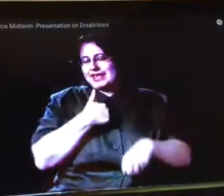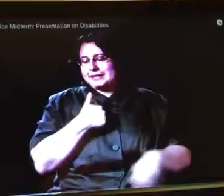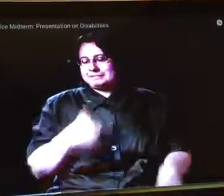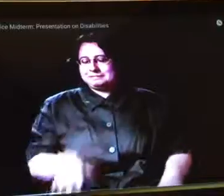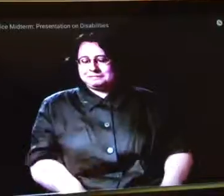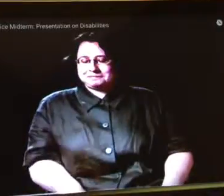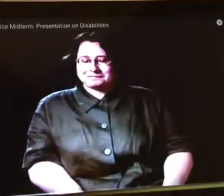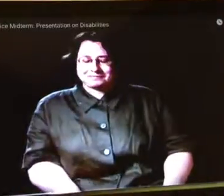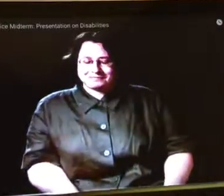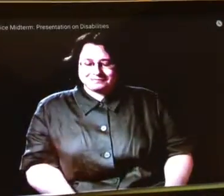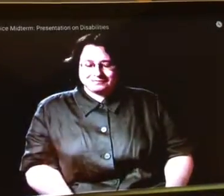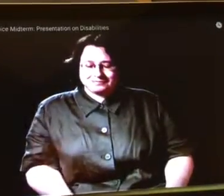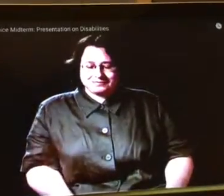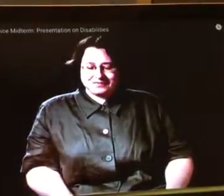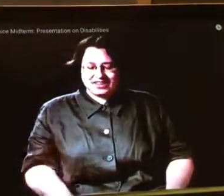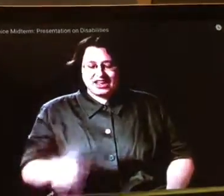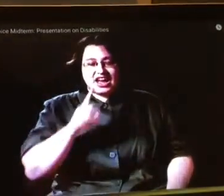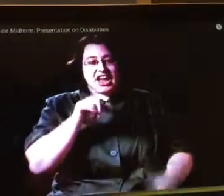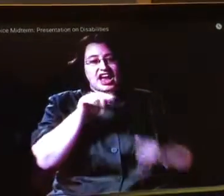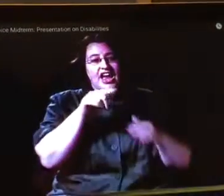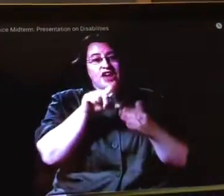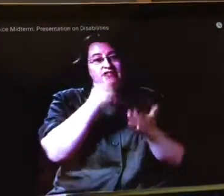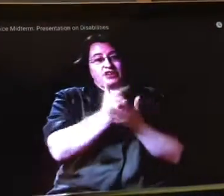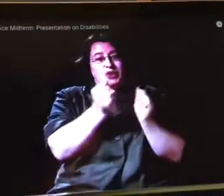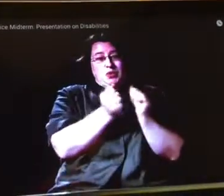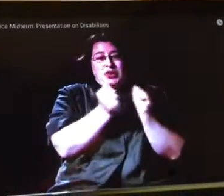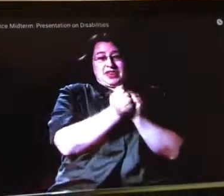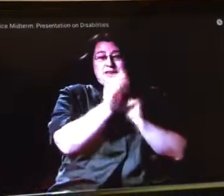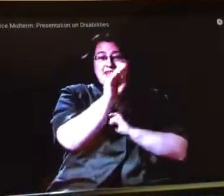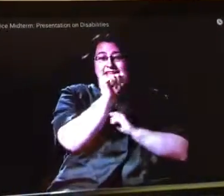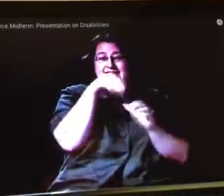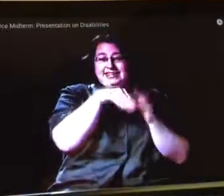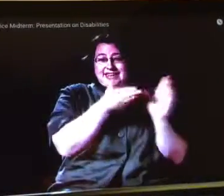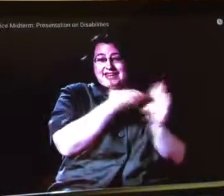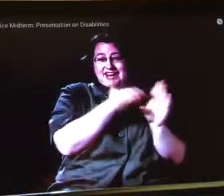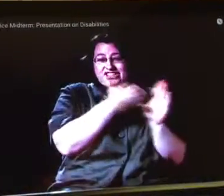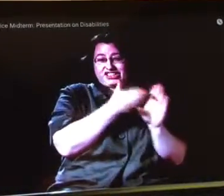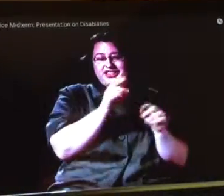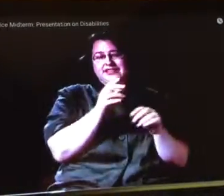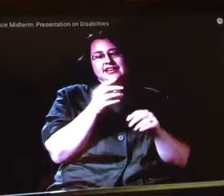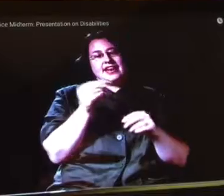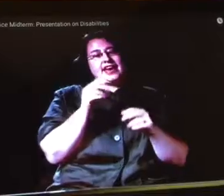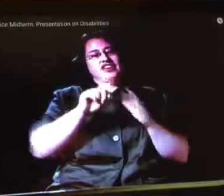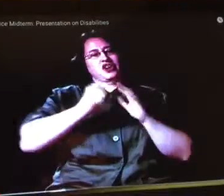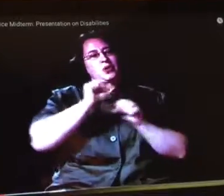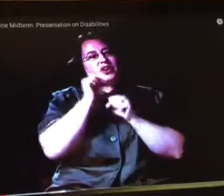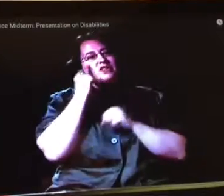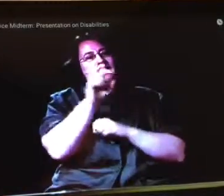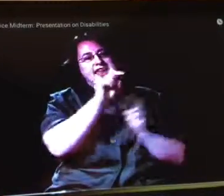I wanted to give you a little background about me before I started on my topic of universal design. I majored in